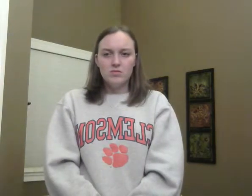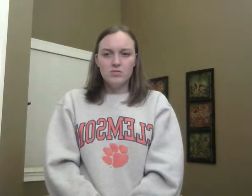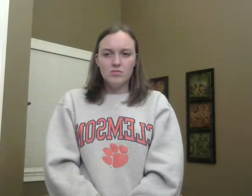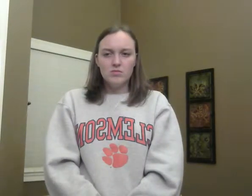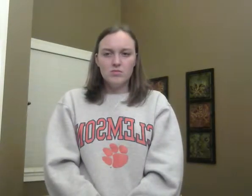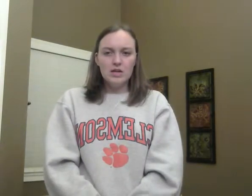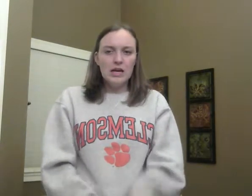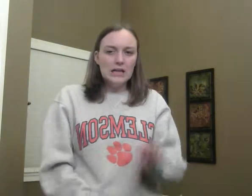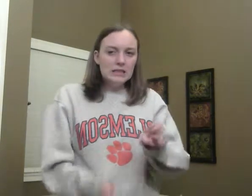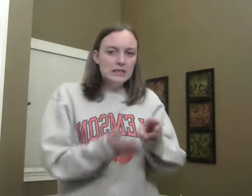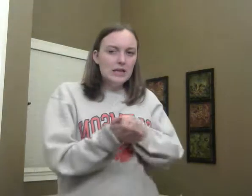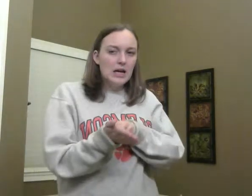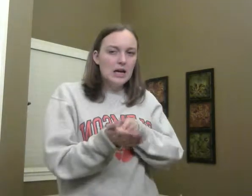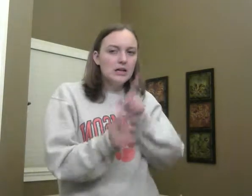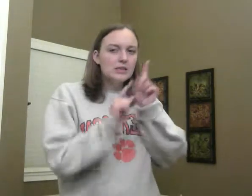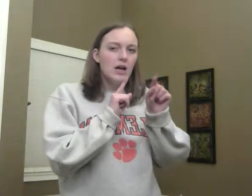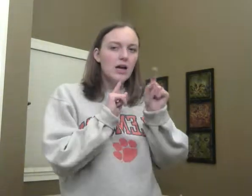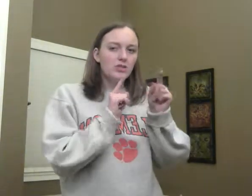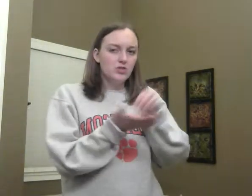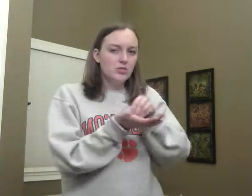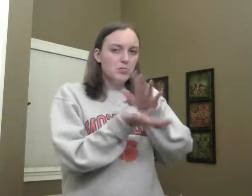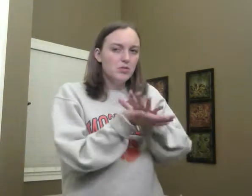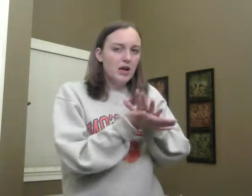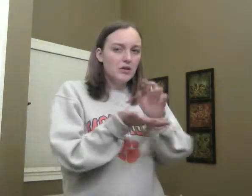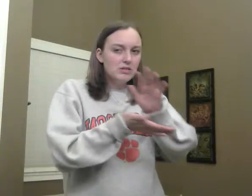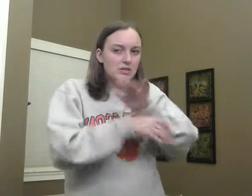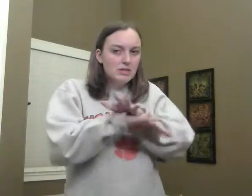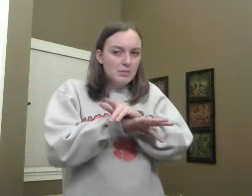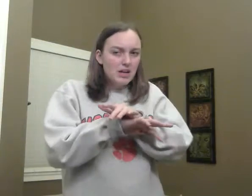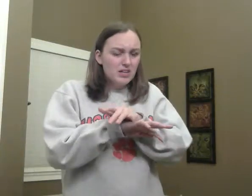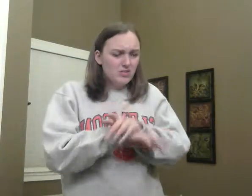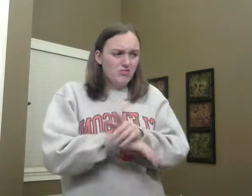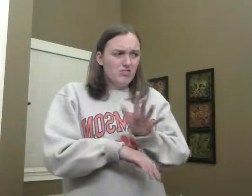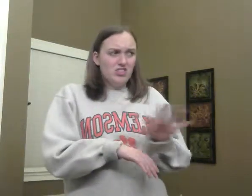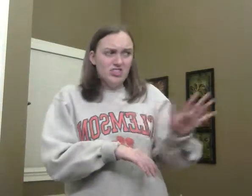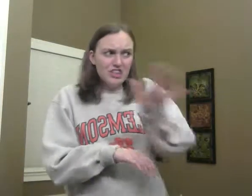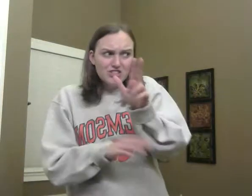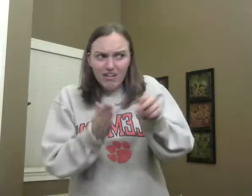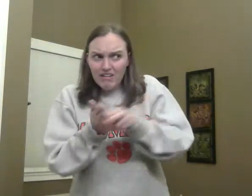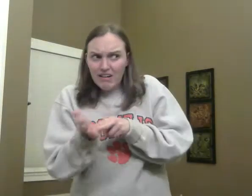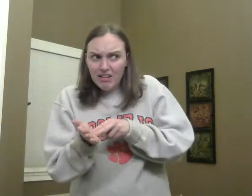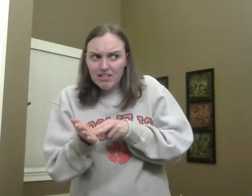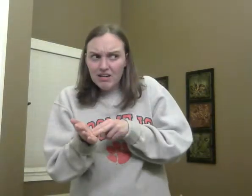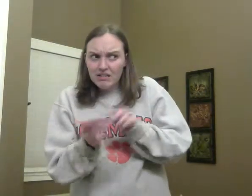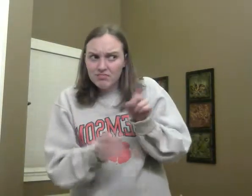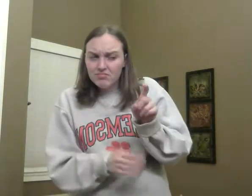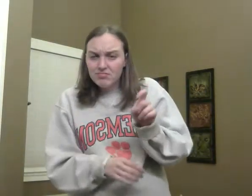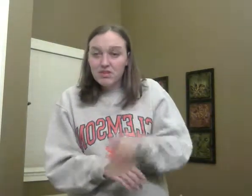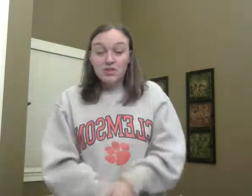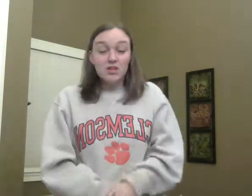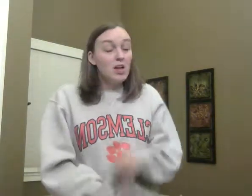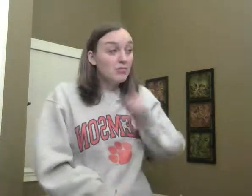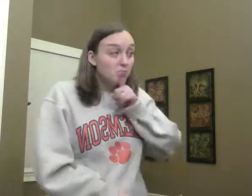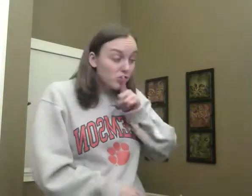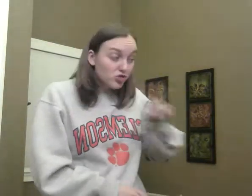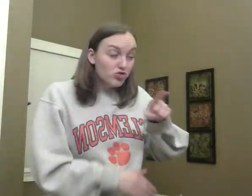there. You'd have to highlight that. Did you highlight it when we went over it? Us 3 did. Okay, make sure your whole group has that highlighted and you can put you a